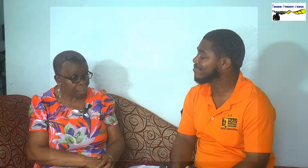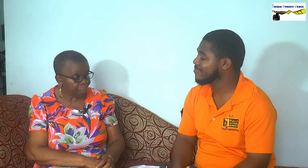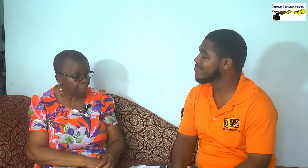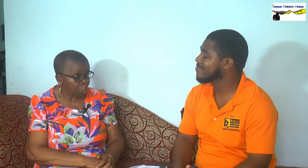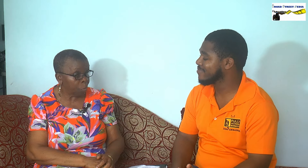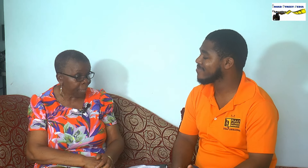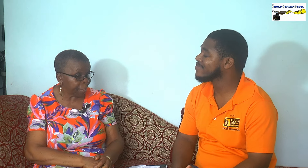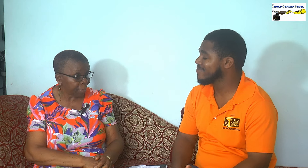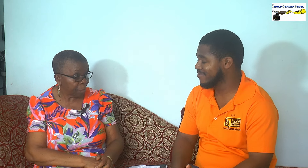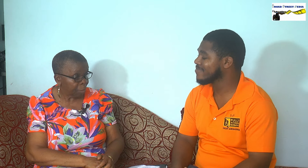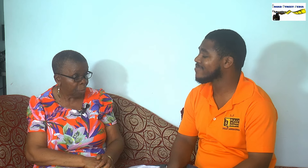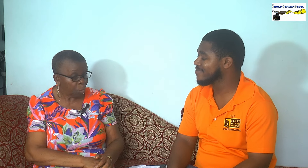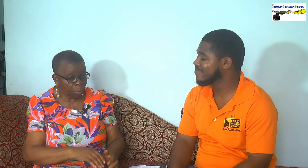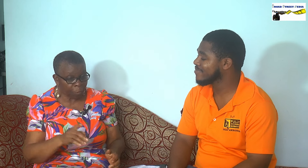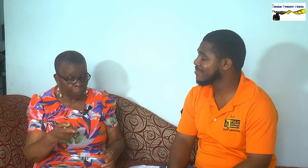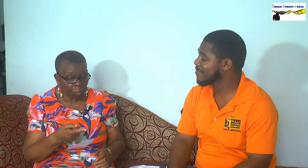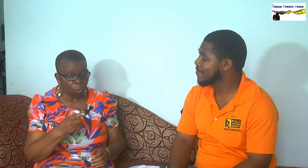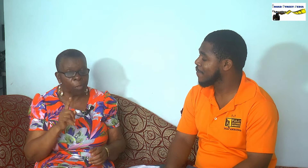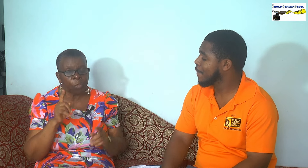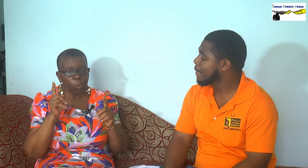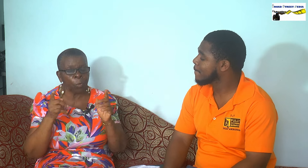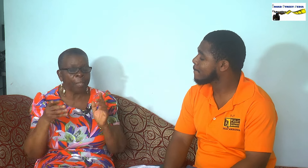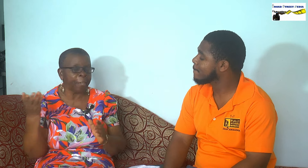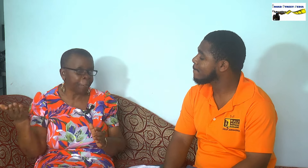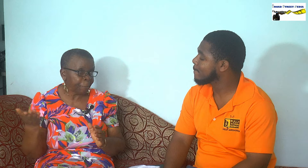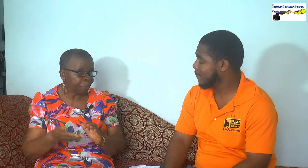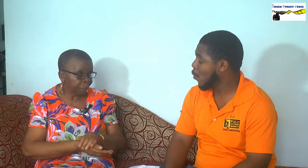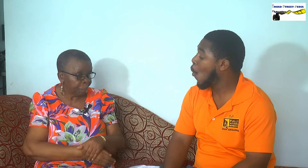Yes, new building. You were the first one to go there.